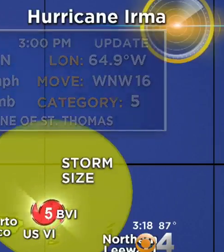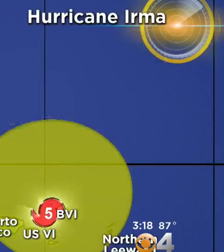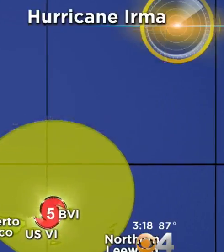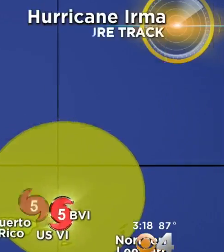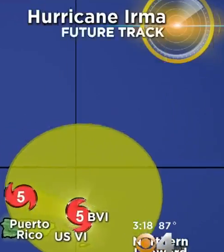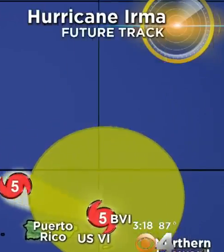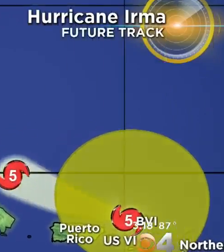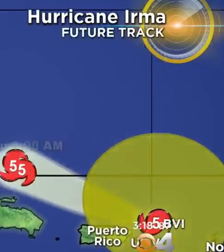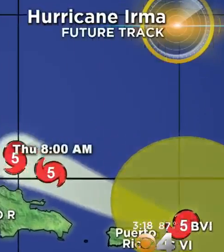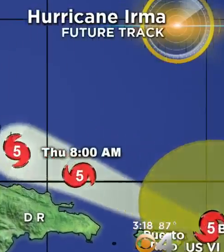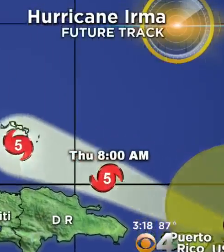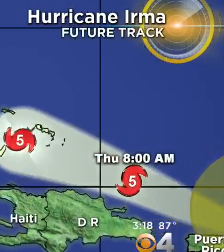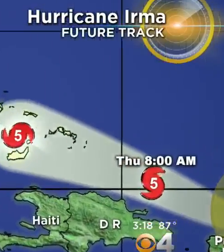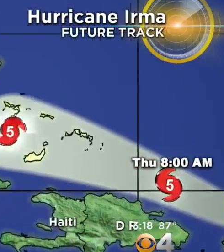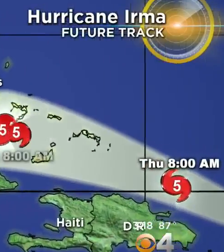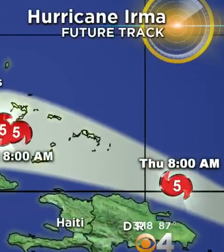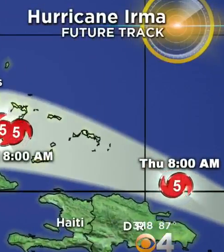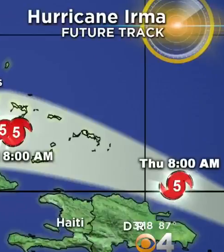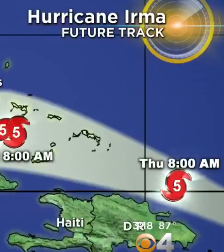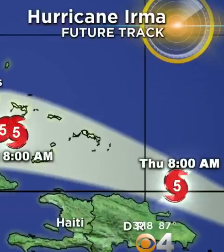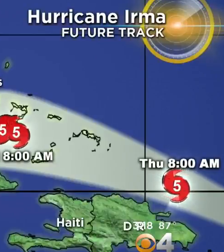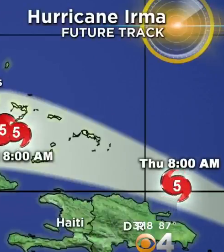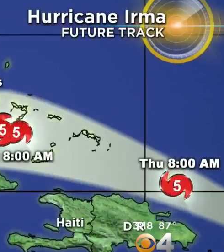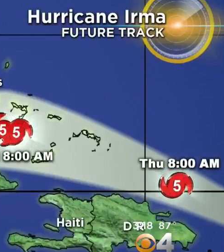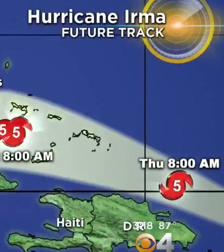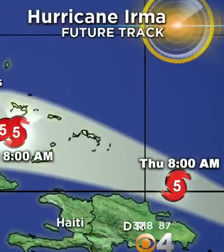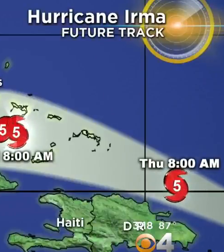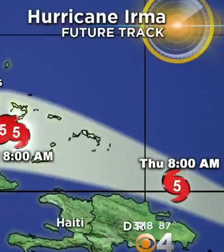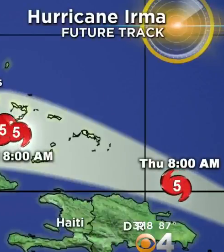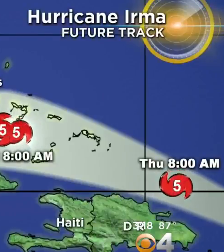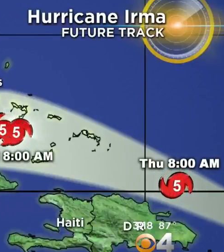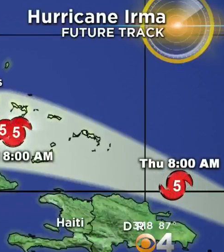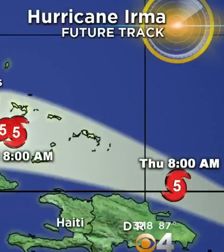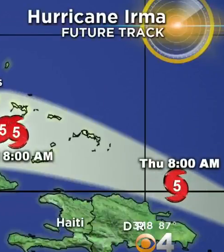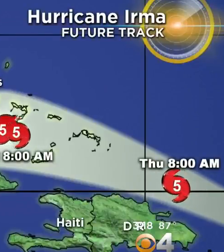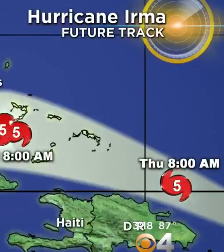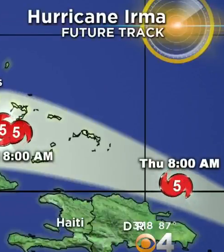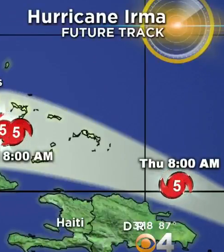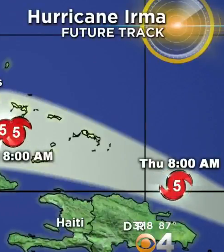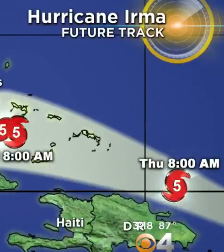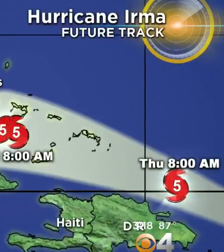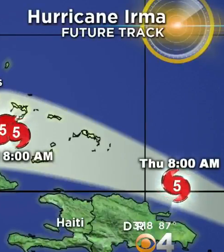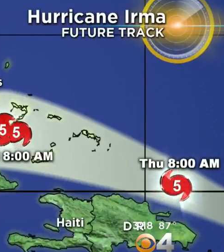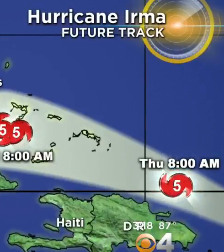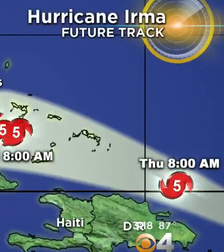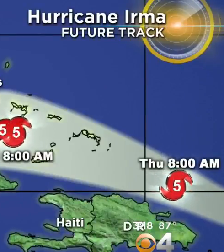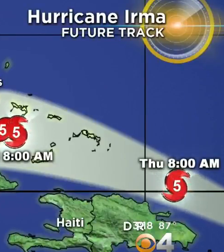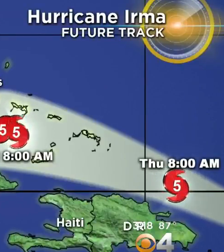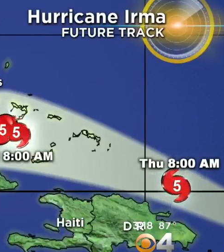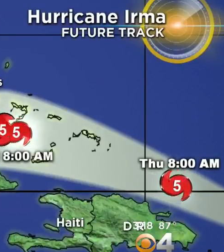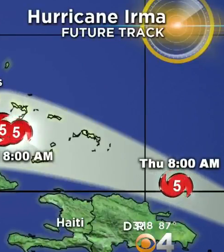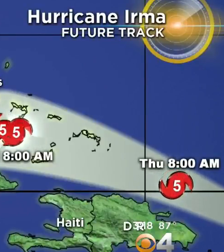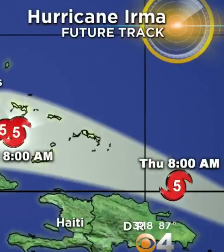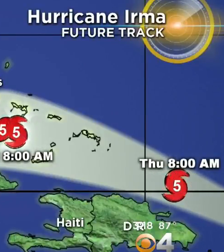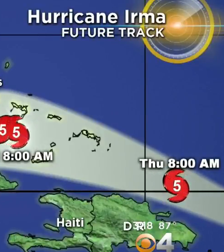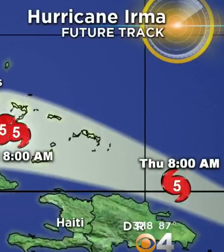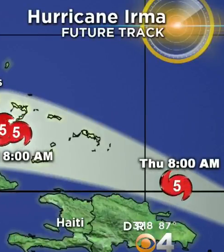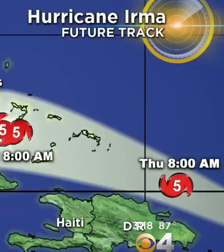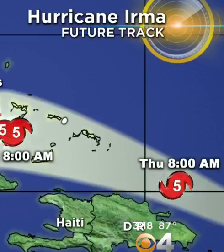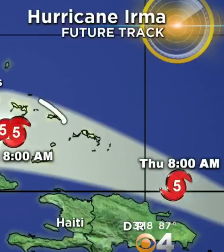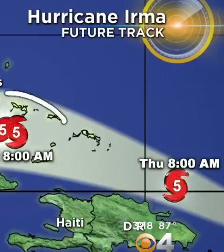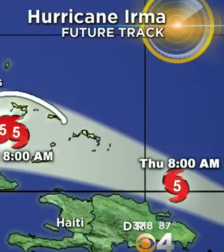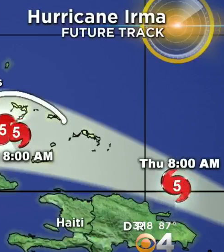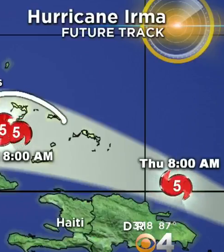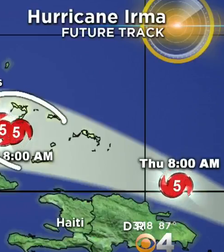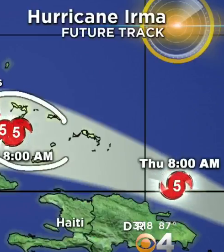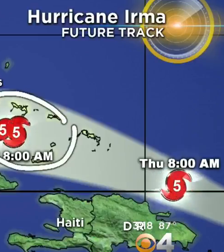north-northeast of St. Thomas. Here's the cone, and remember, the cone tracks where the center is expected to be, and then only 2/3 of the time.